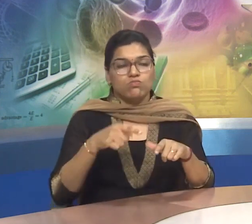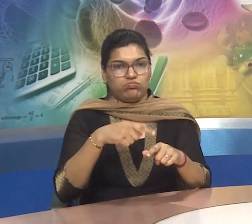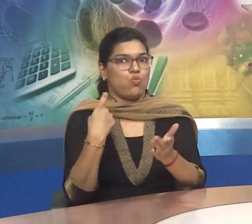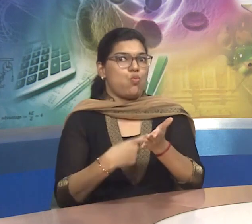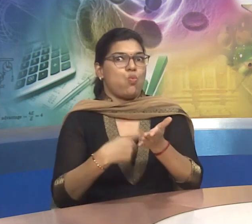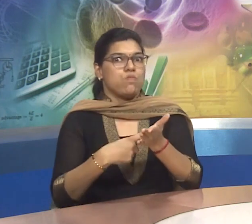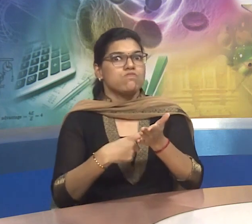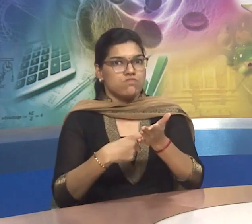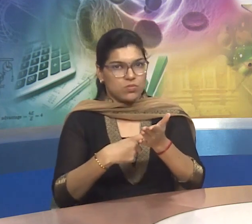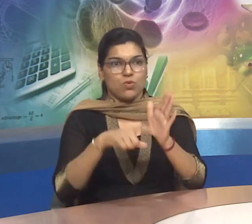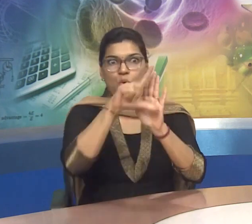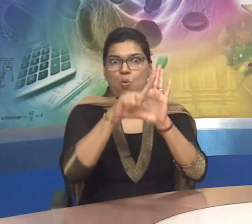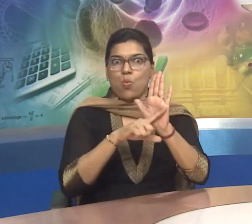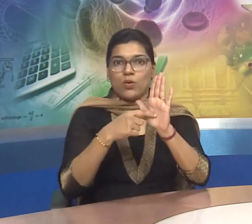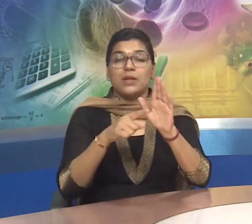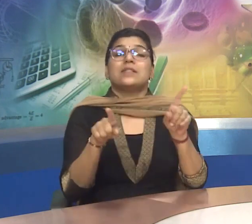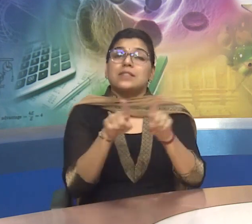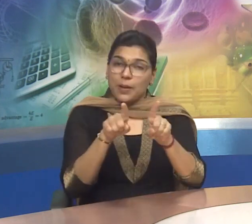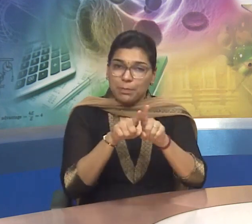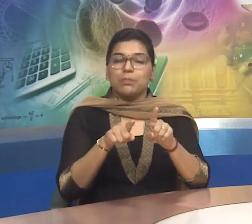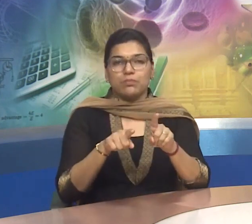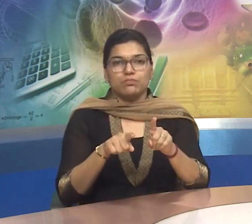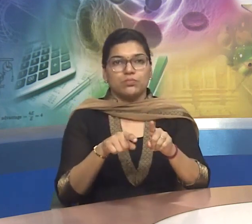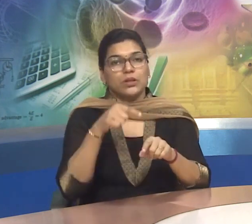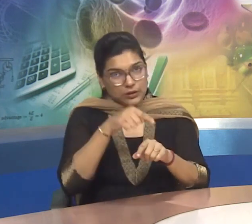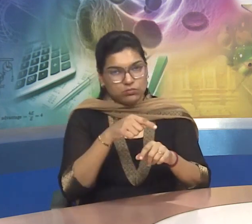For example, there are some places where dogs are not allowed.